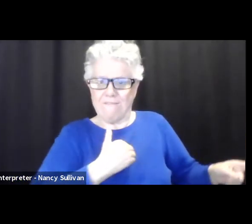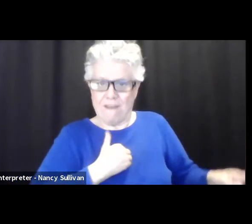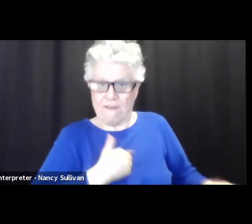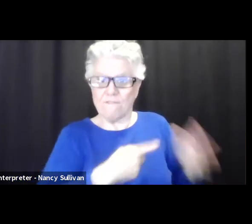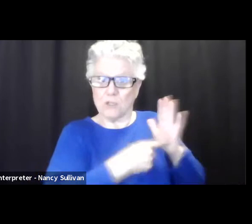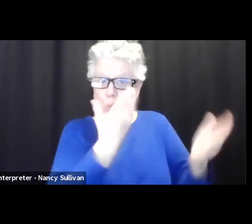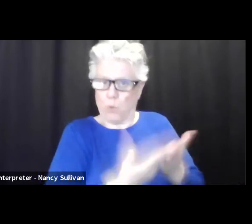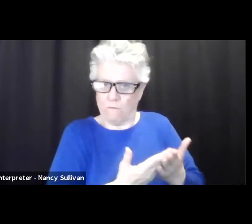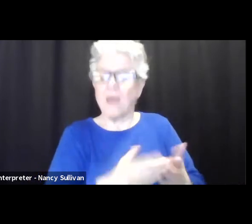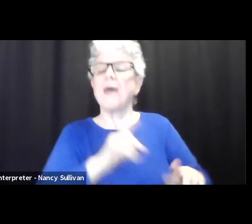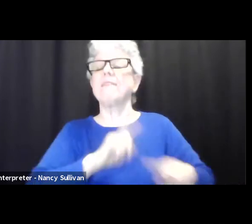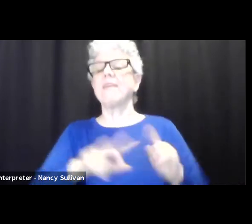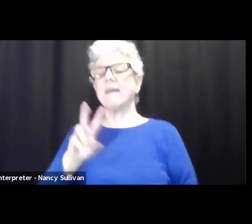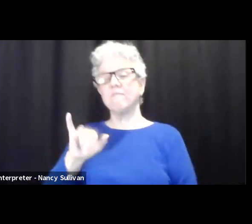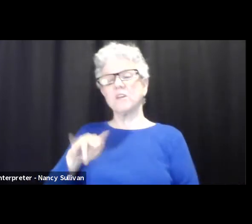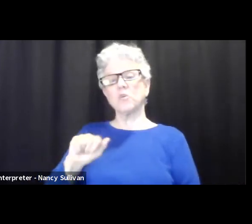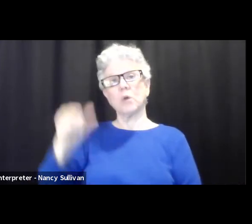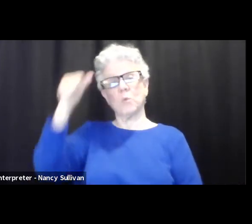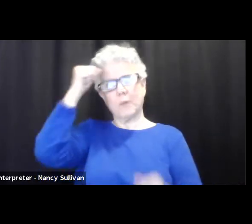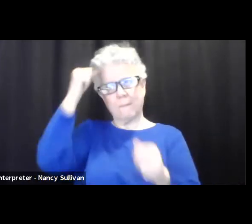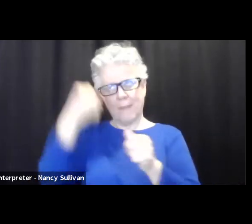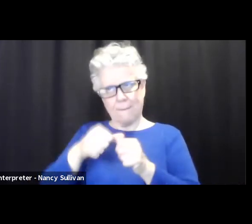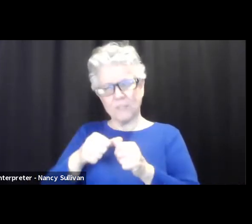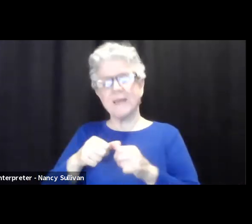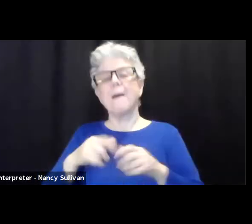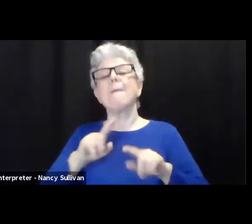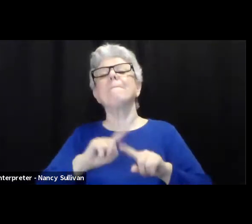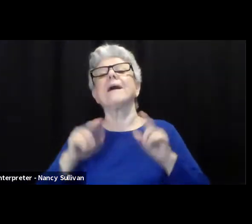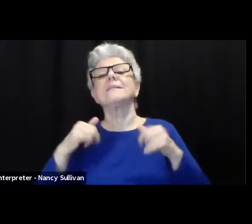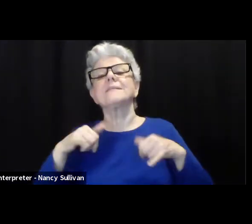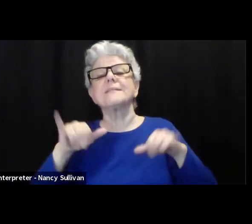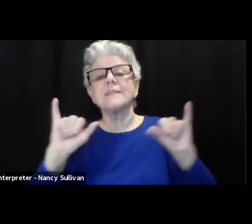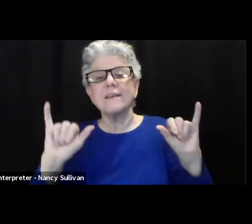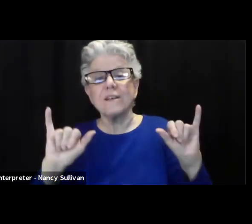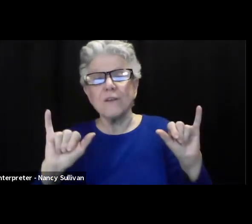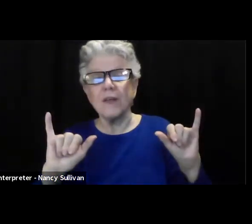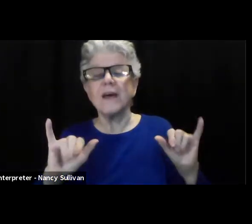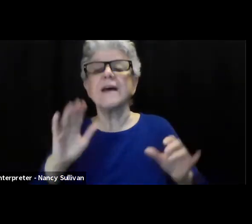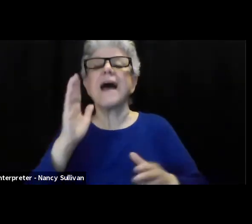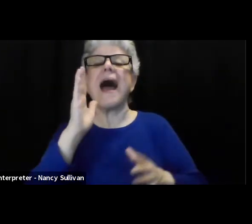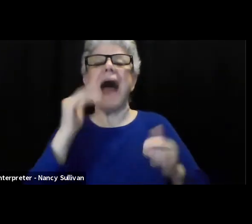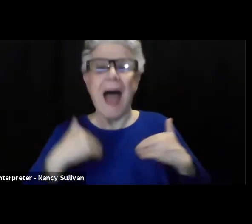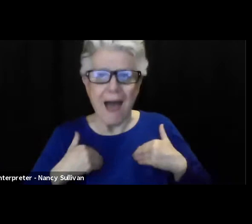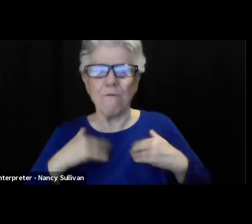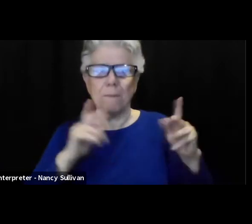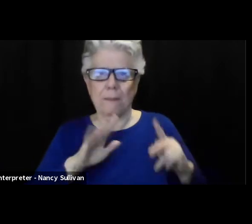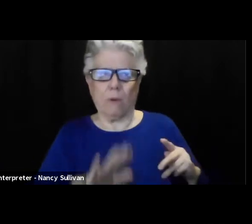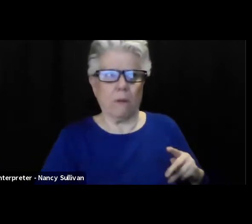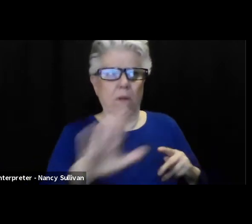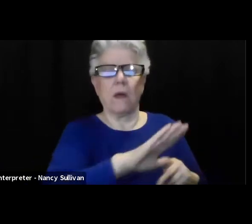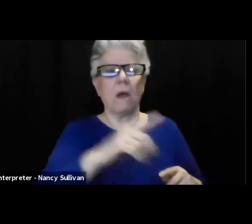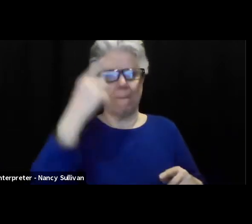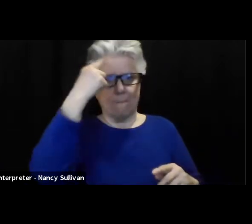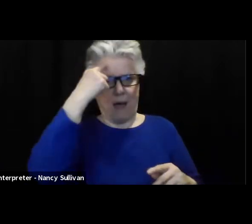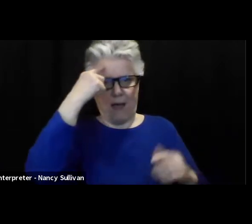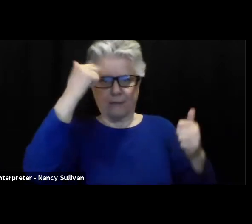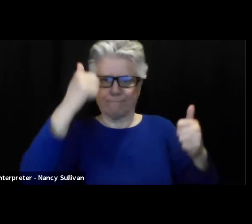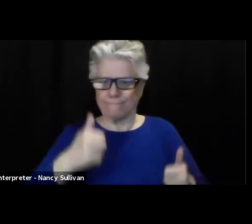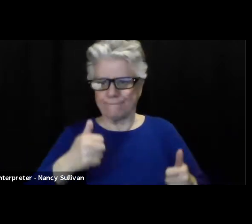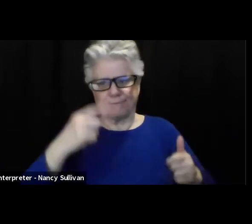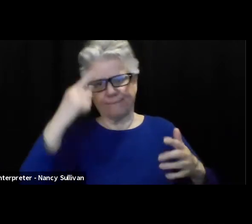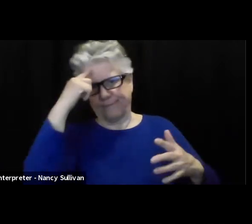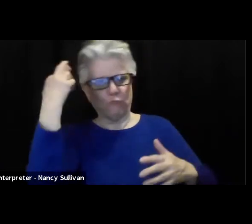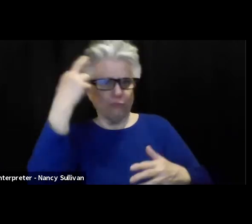Victoria remembers that there are still some human beings who lack the use of reason. Victoria remembers